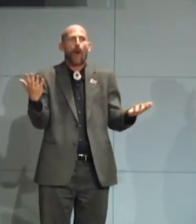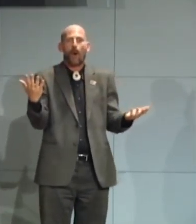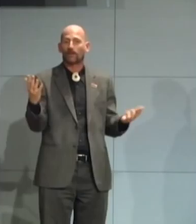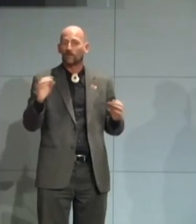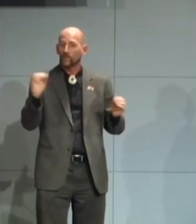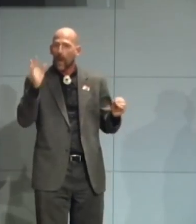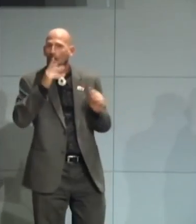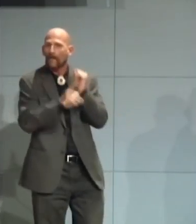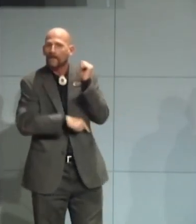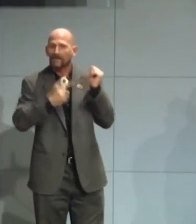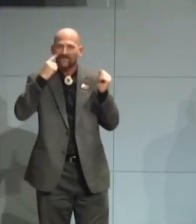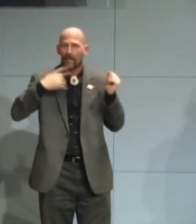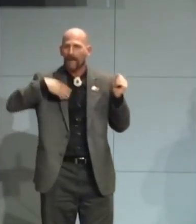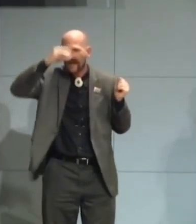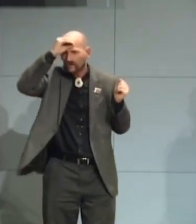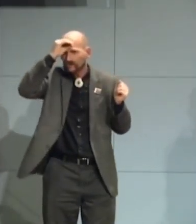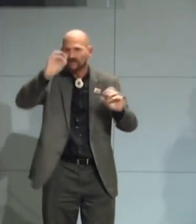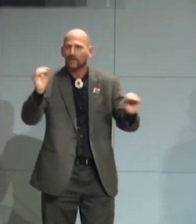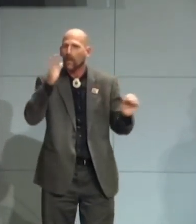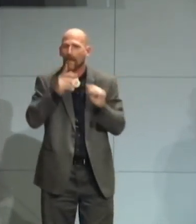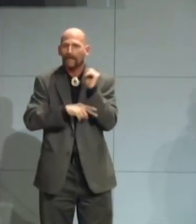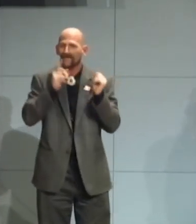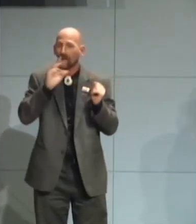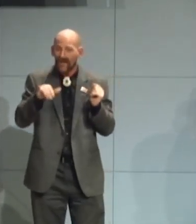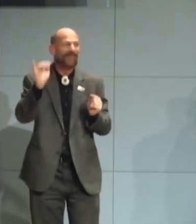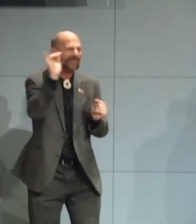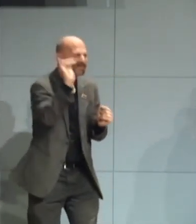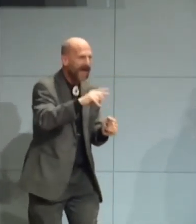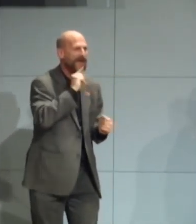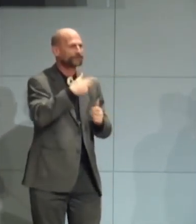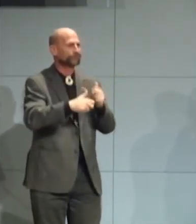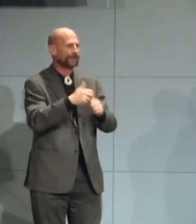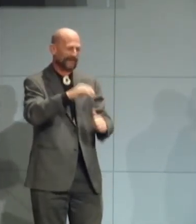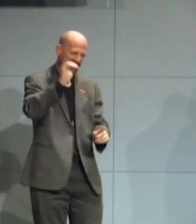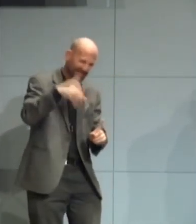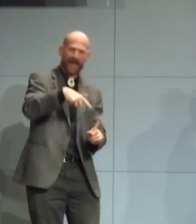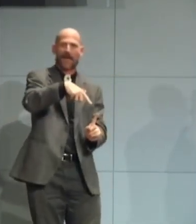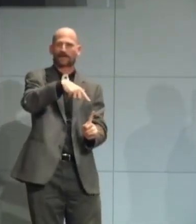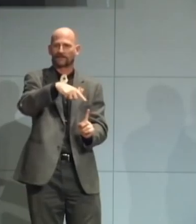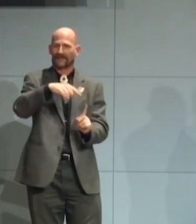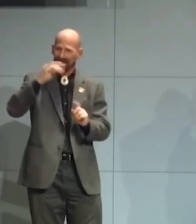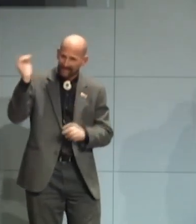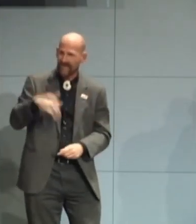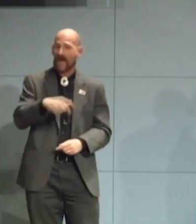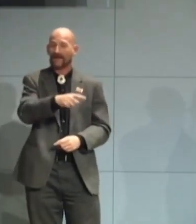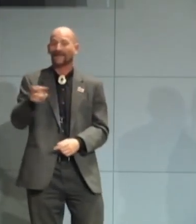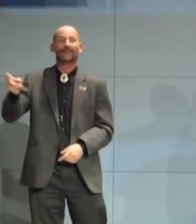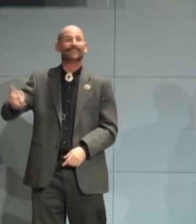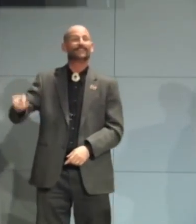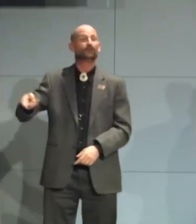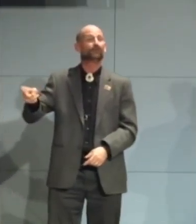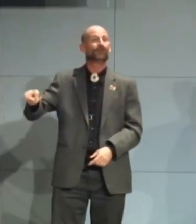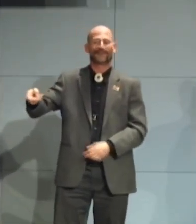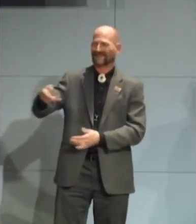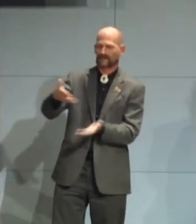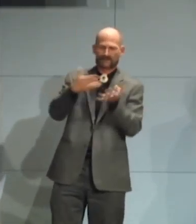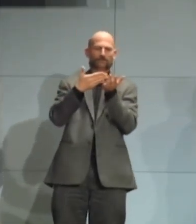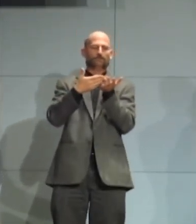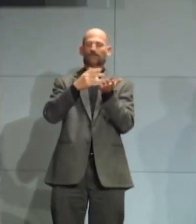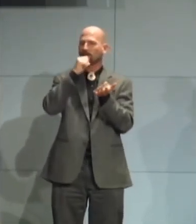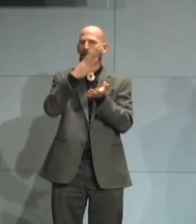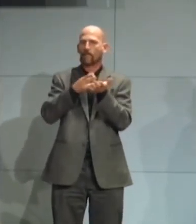of the nation and everything that we care about as a people. Not only the promise of the country, but even whatever